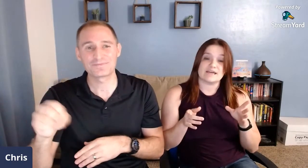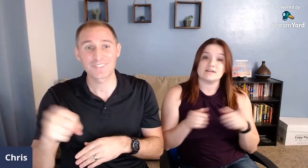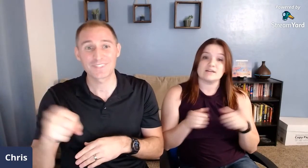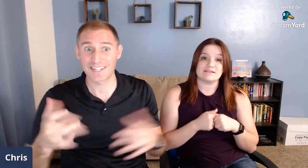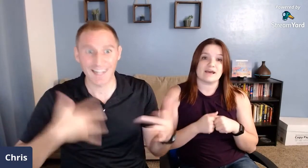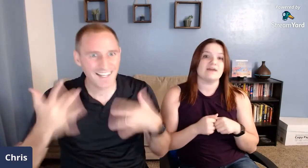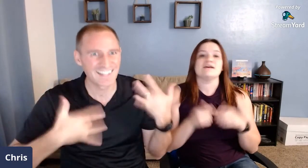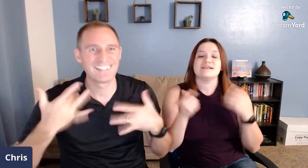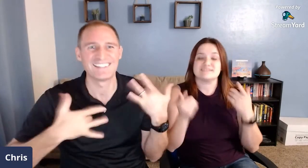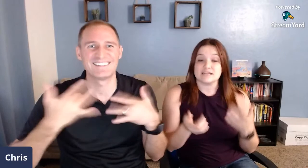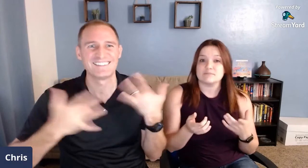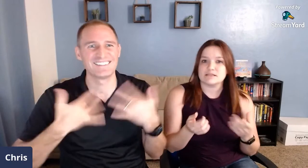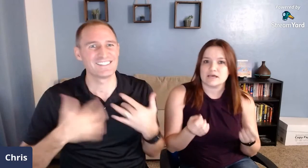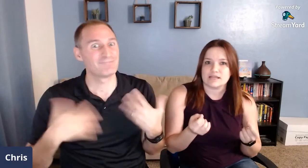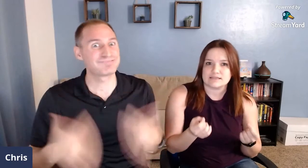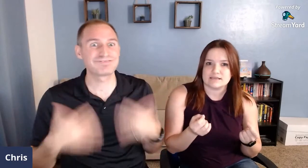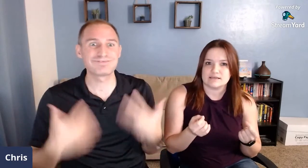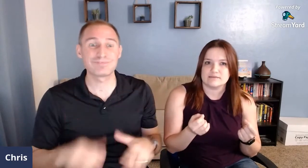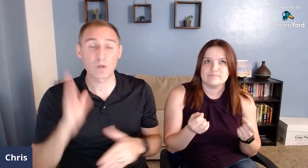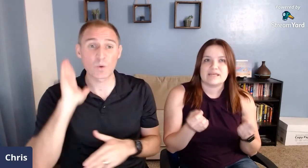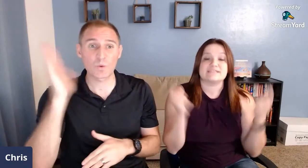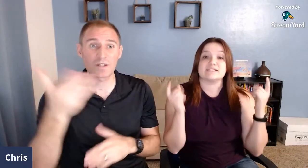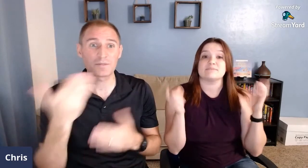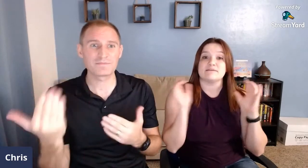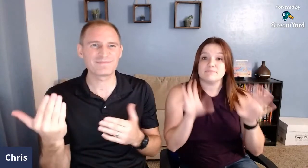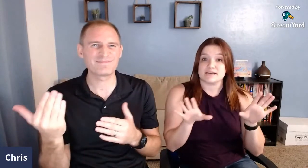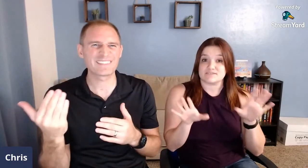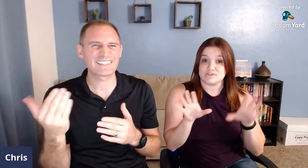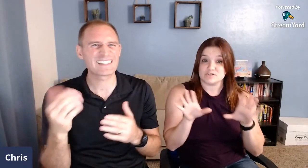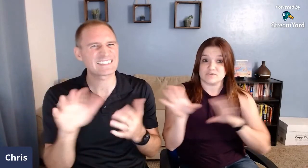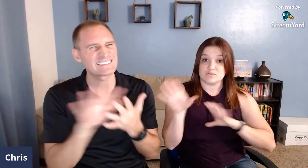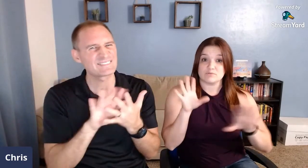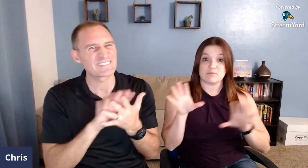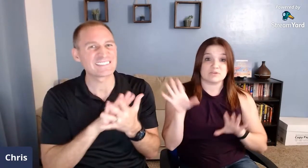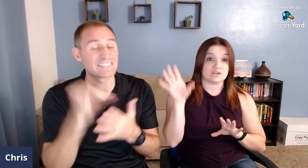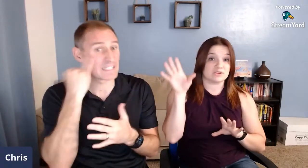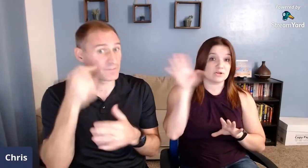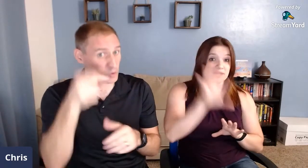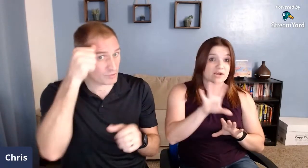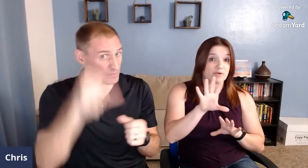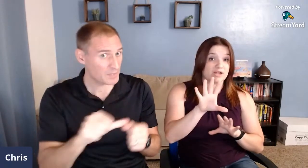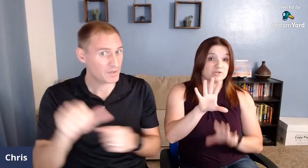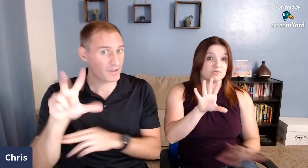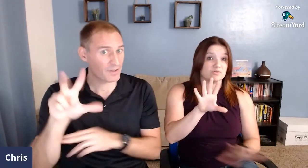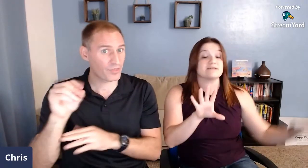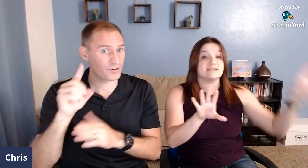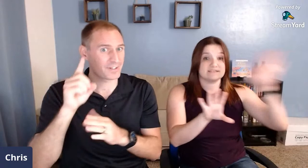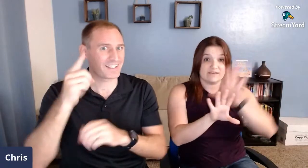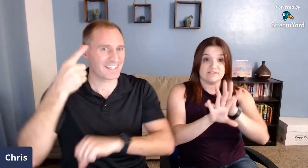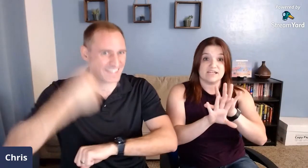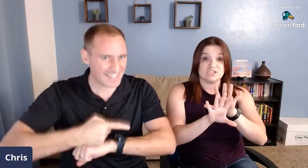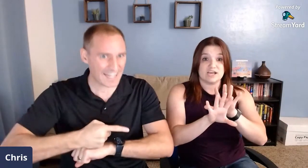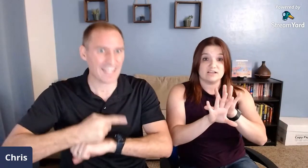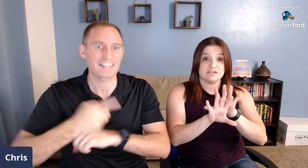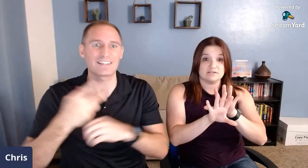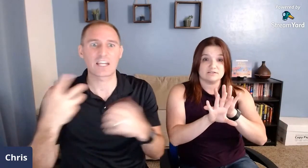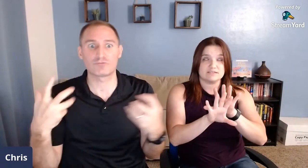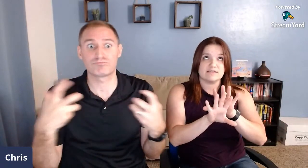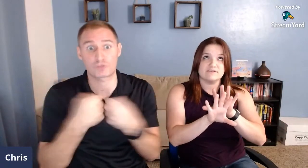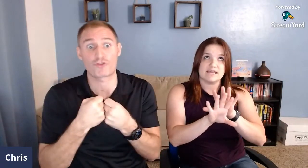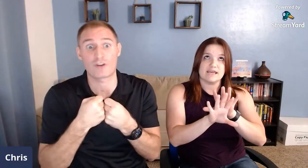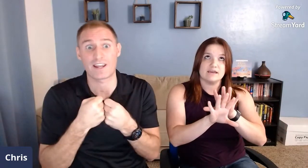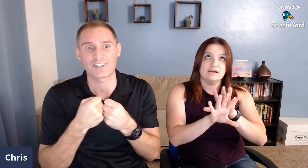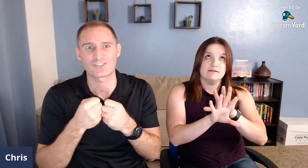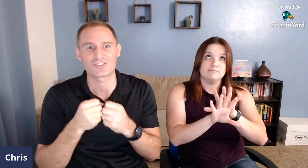super excited about that. It's going to be a lot like it's going to be a mix for those of you who remember the 30-day crash course and the 7-day challenge,